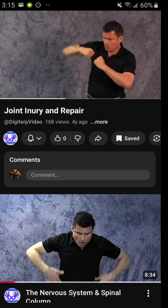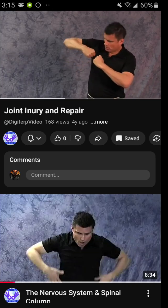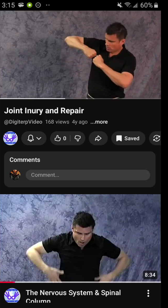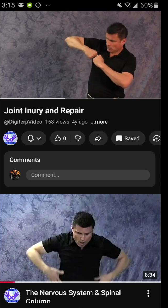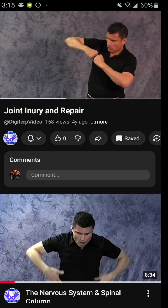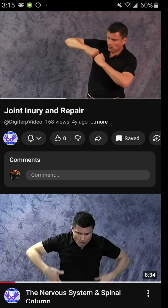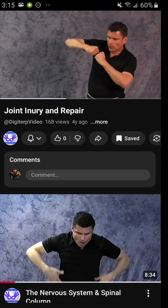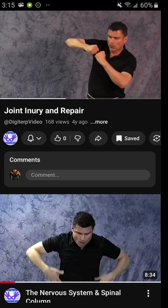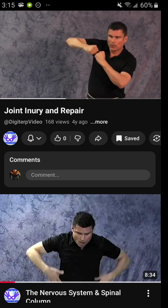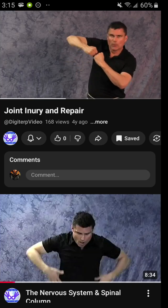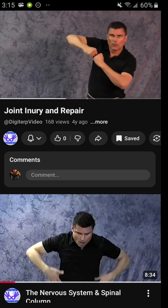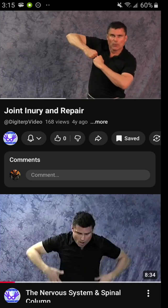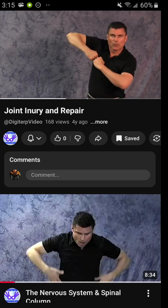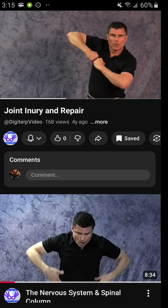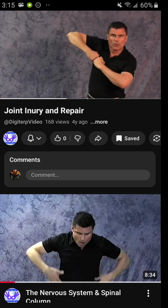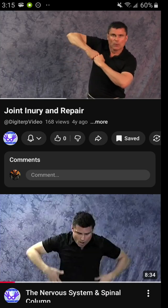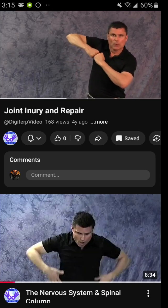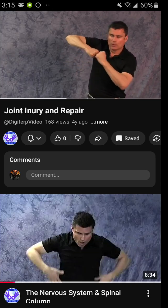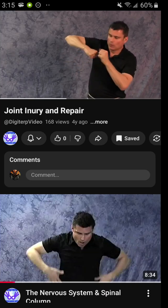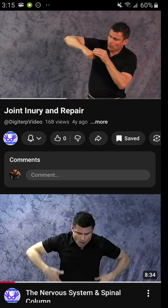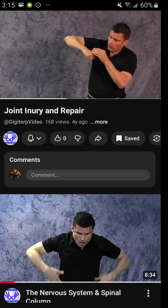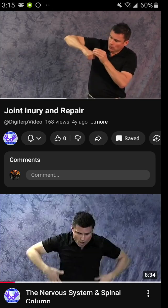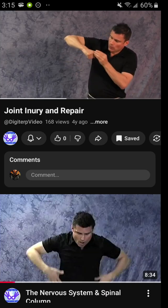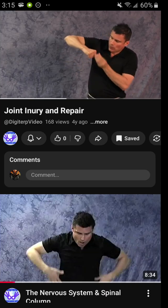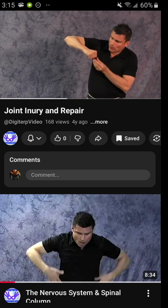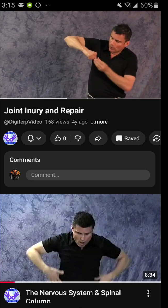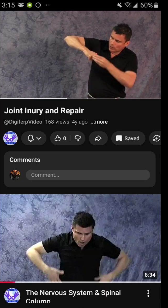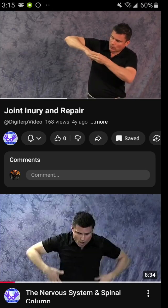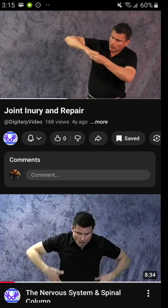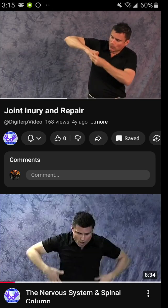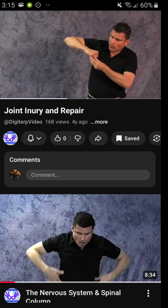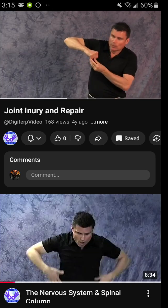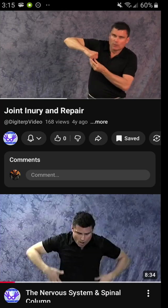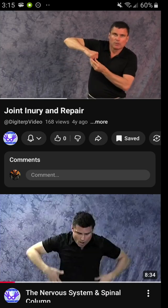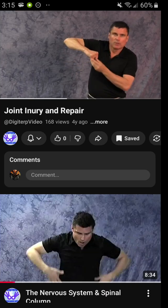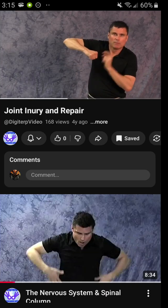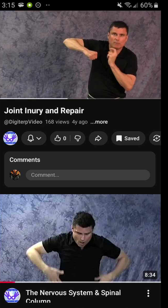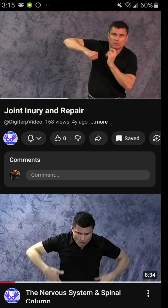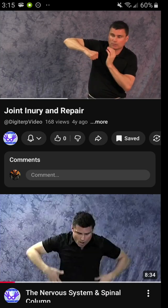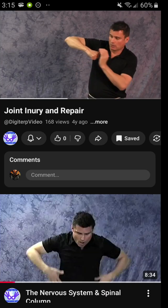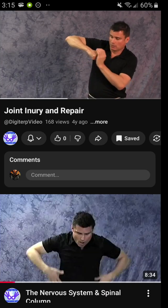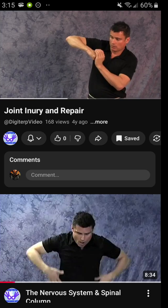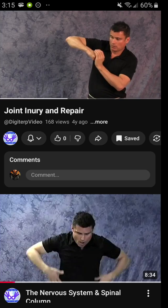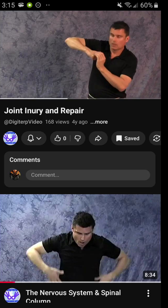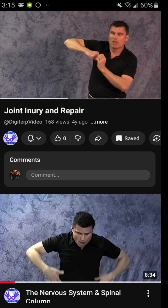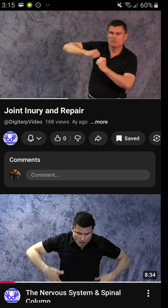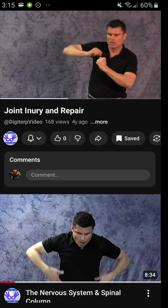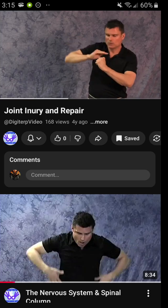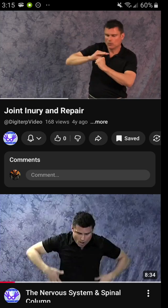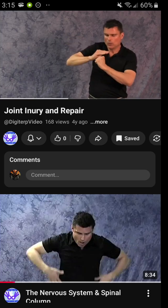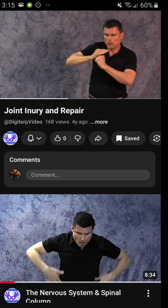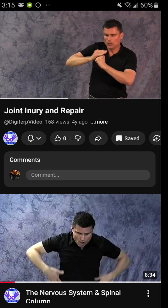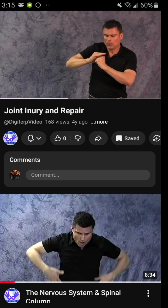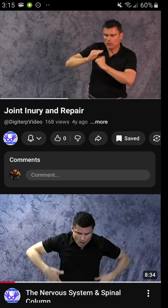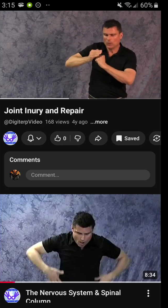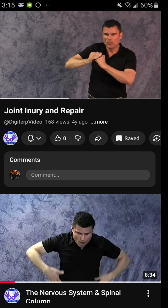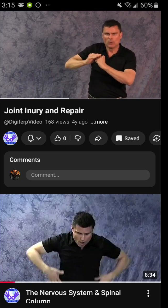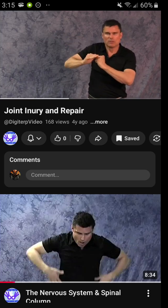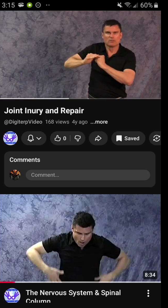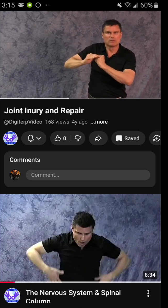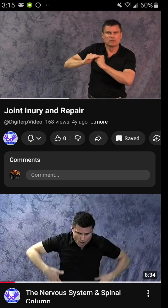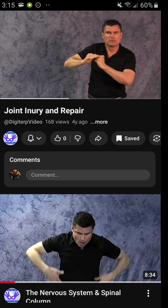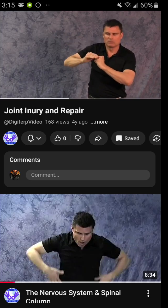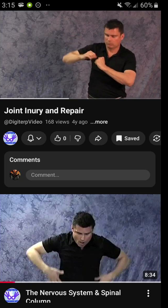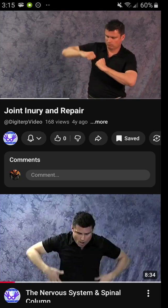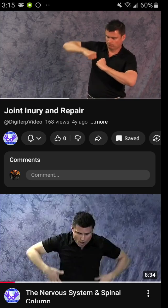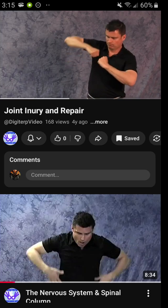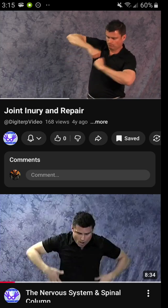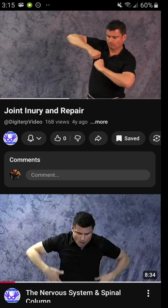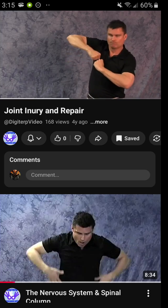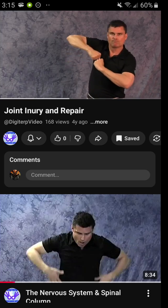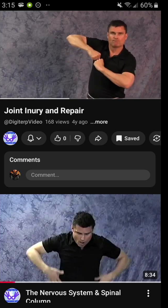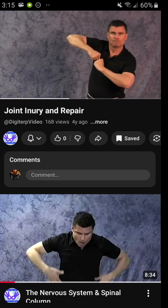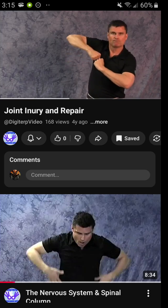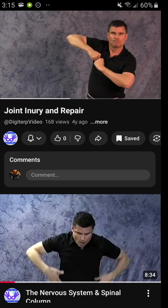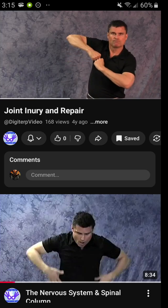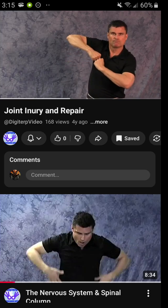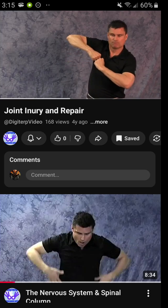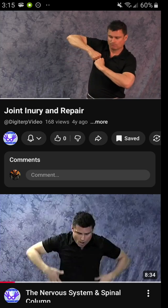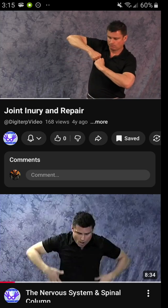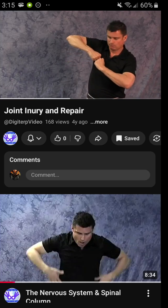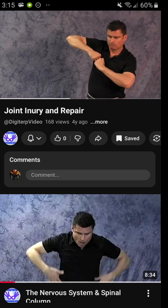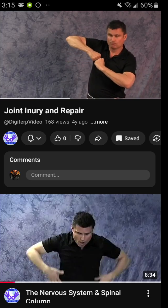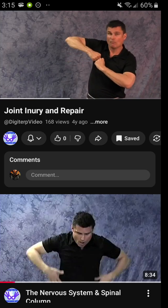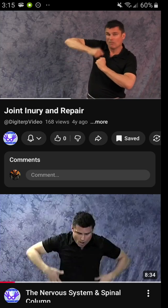And then time after time for that movement to become much more natural